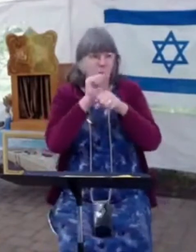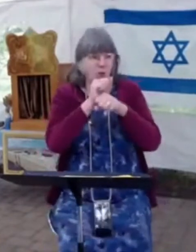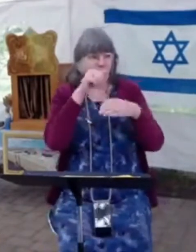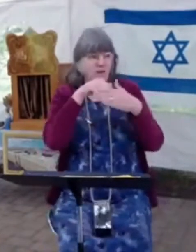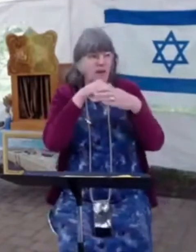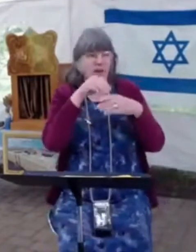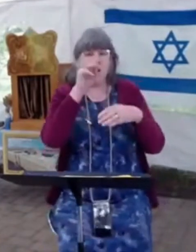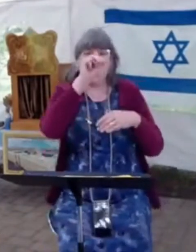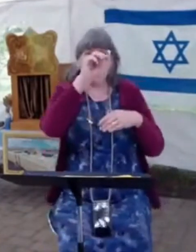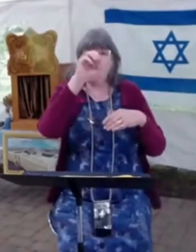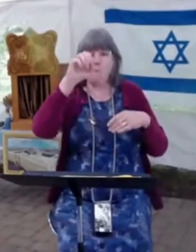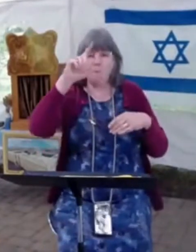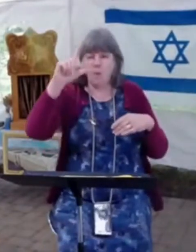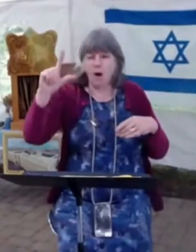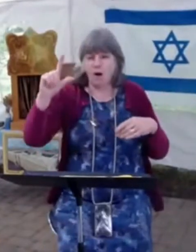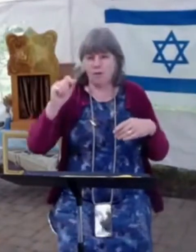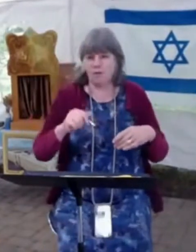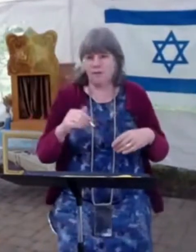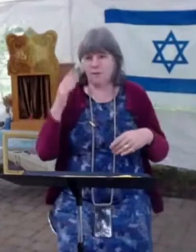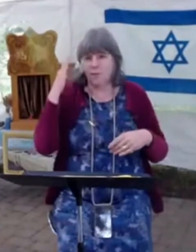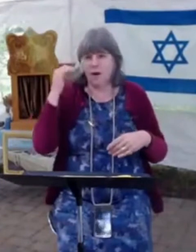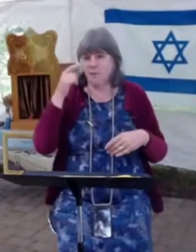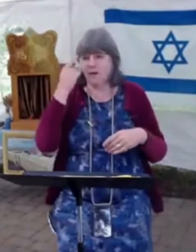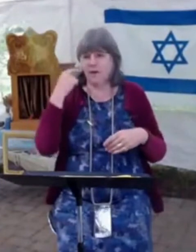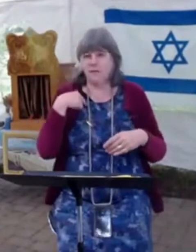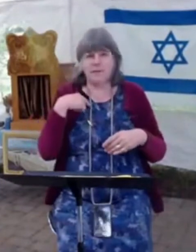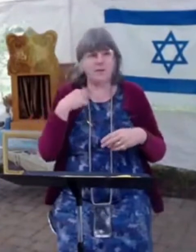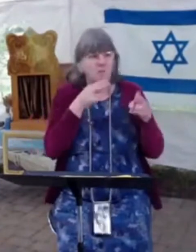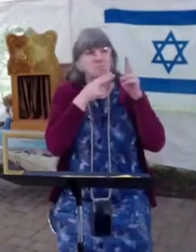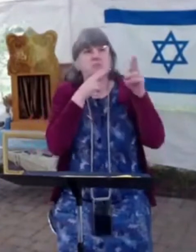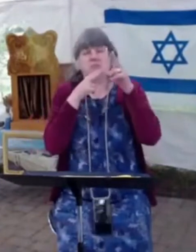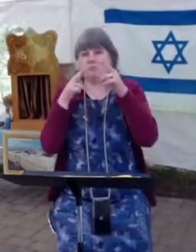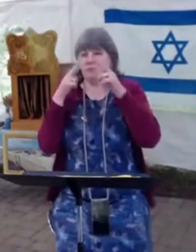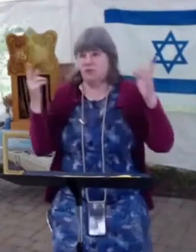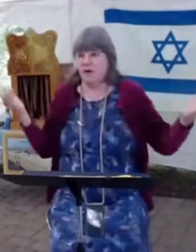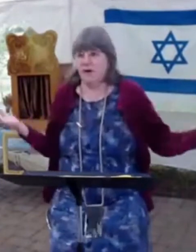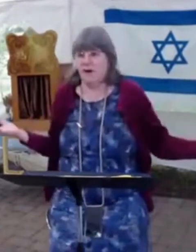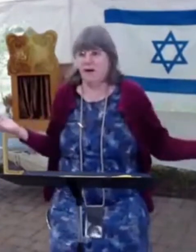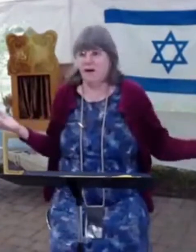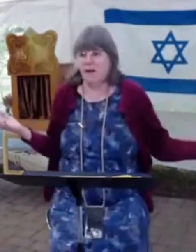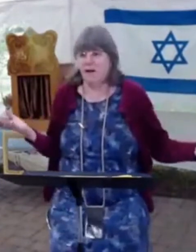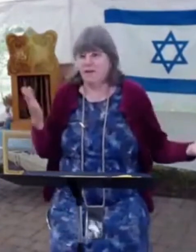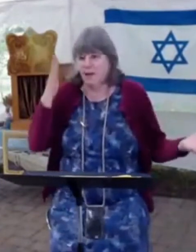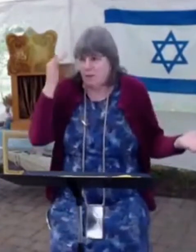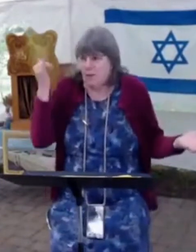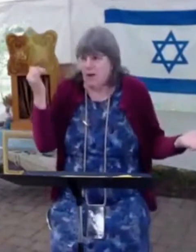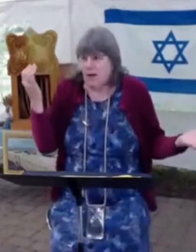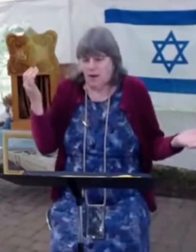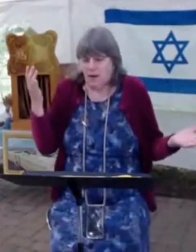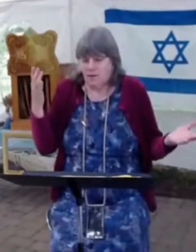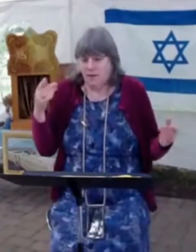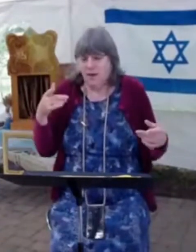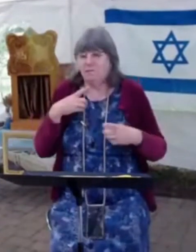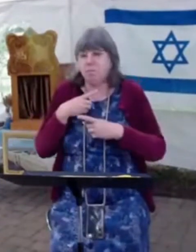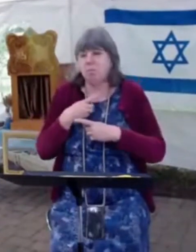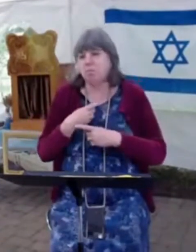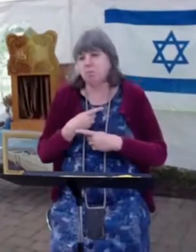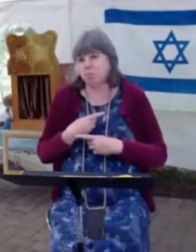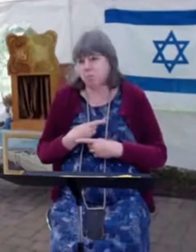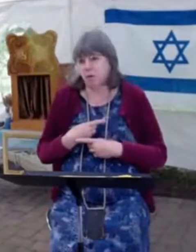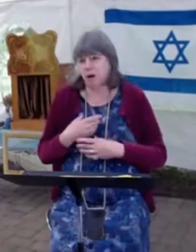like me to go to Lloyd Center when it was a shopping mall. You know, it's like, it's tiring to live in a world like this. It's